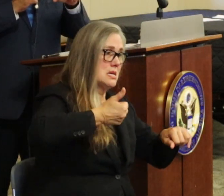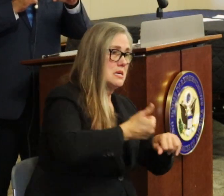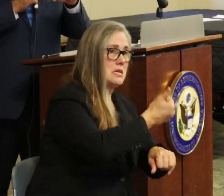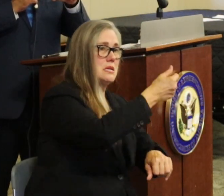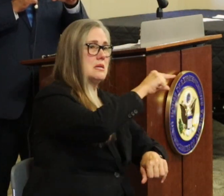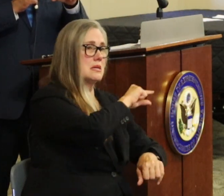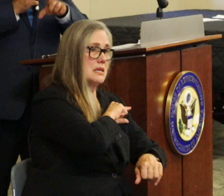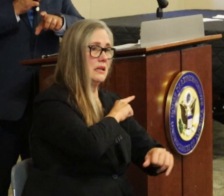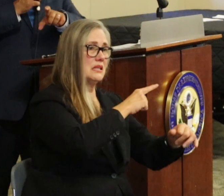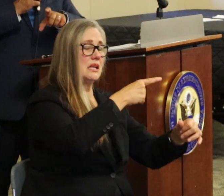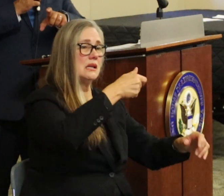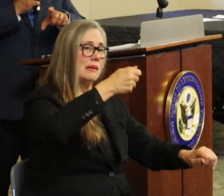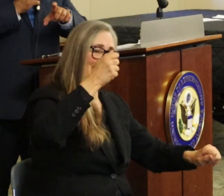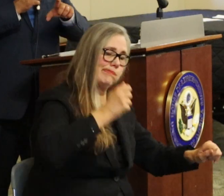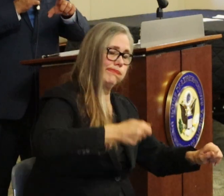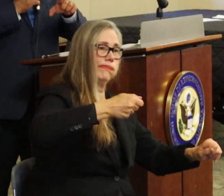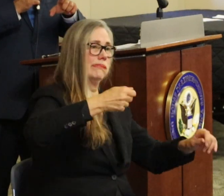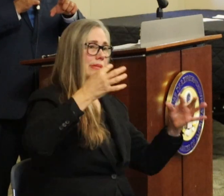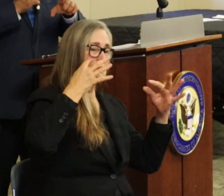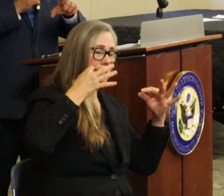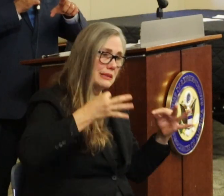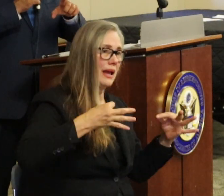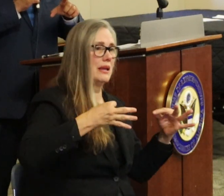the court system,